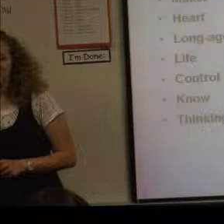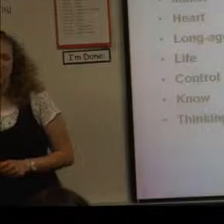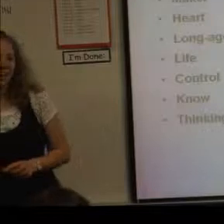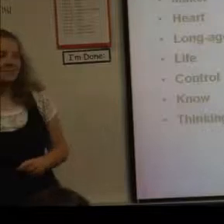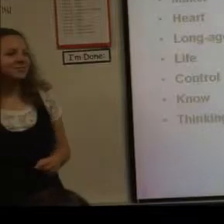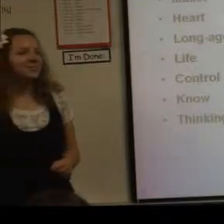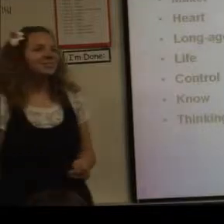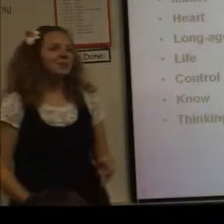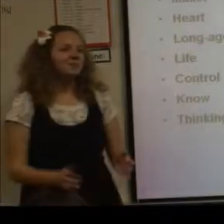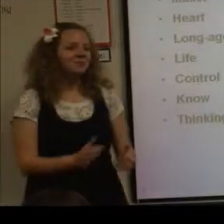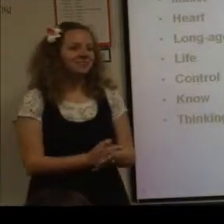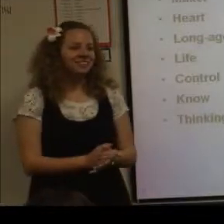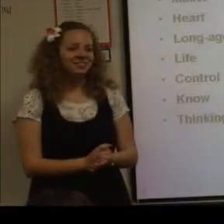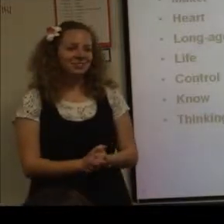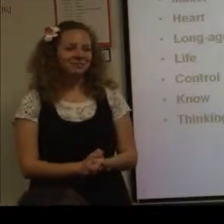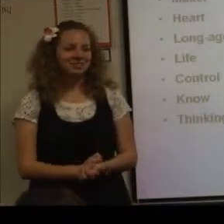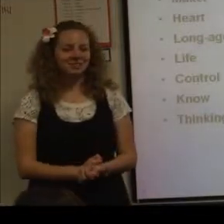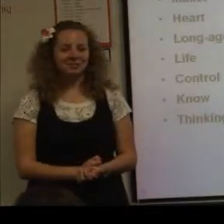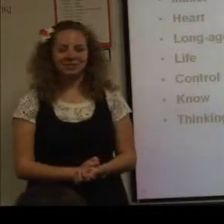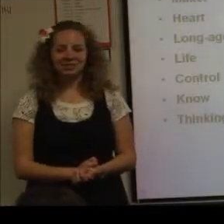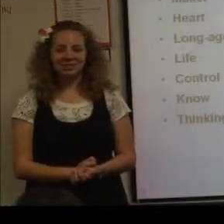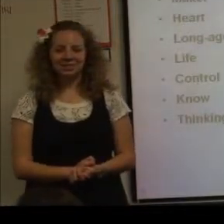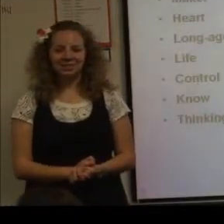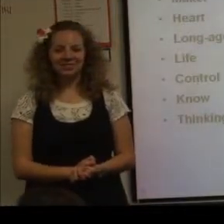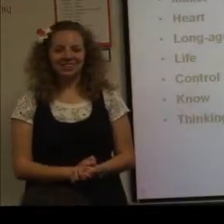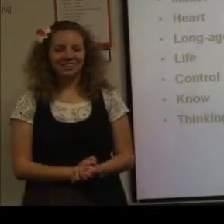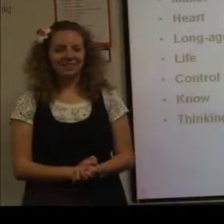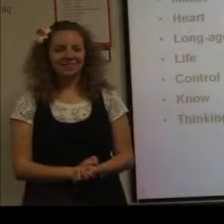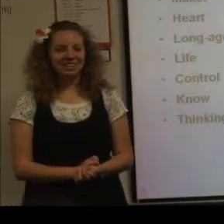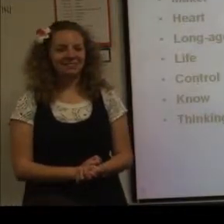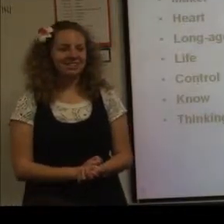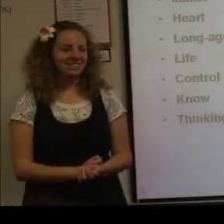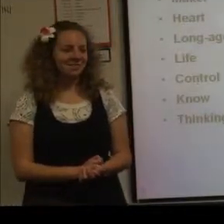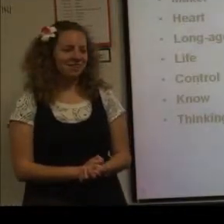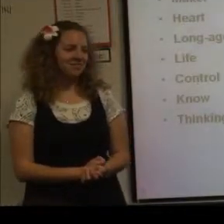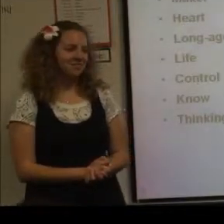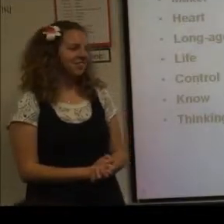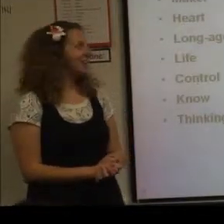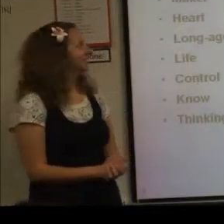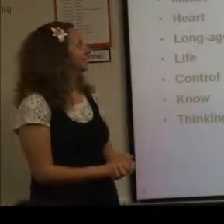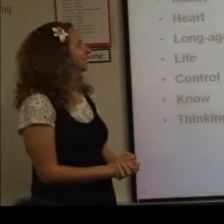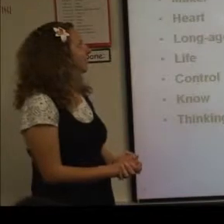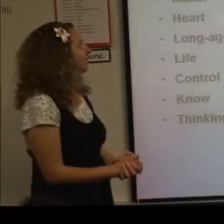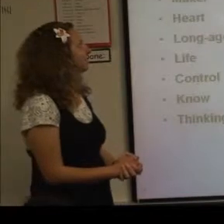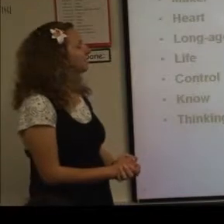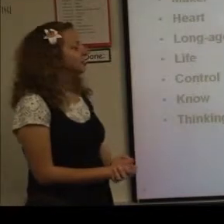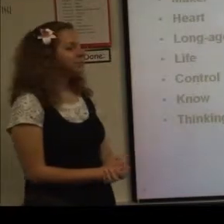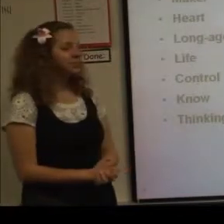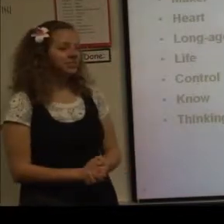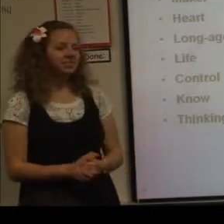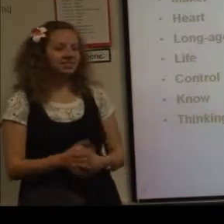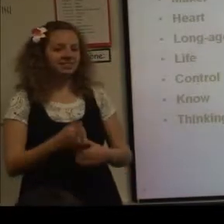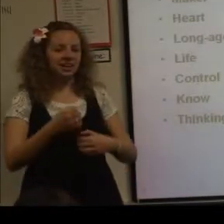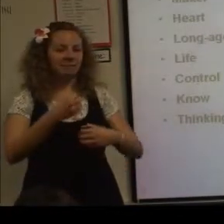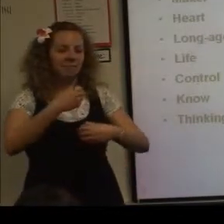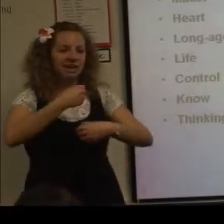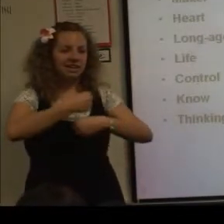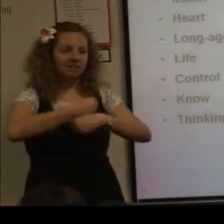Okay, so these are the ones that we're going to do in the remaining ones that we have in class, okay? So this is sign make.